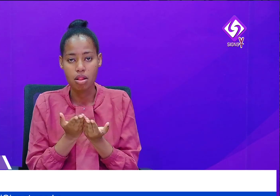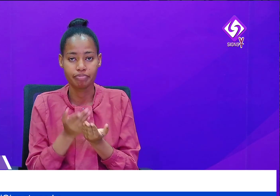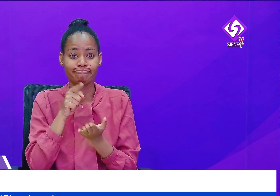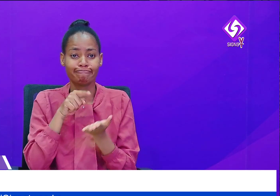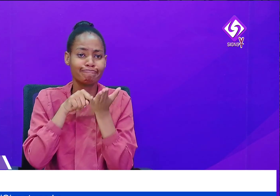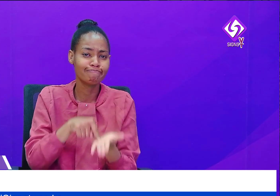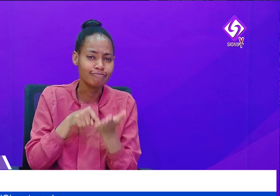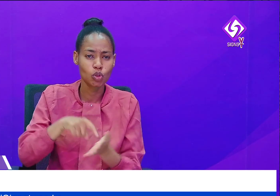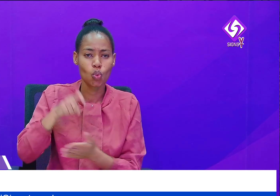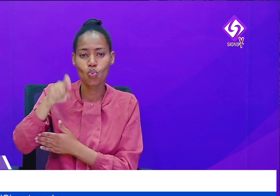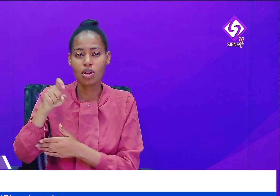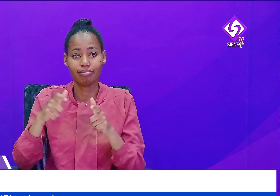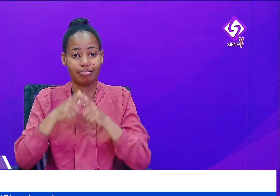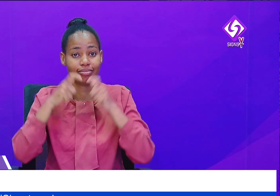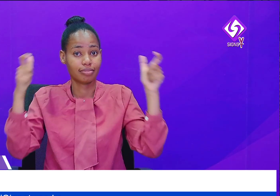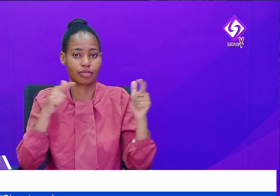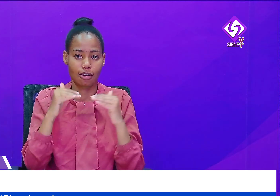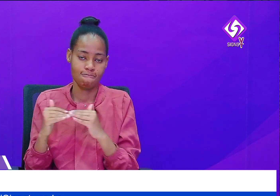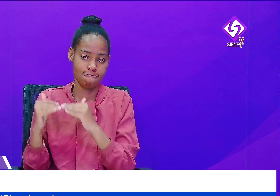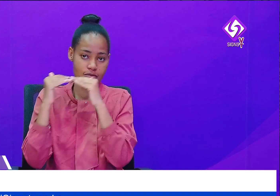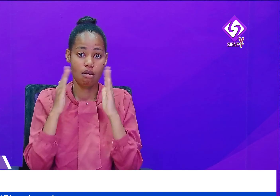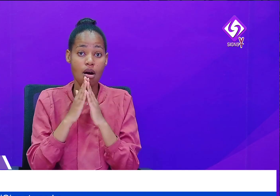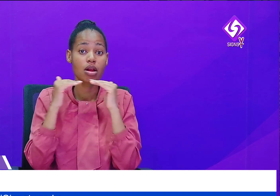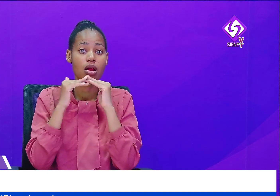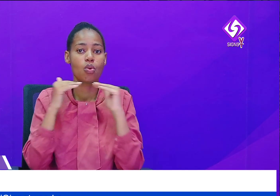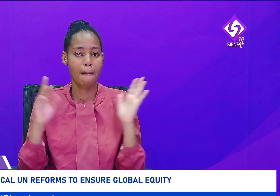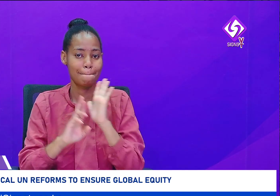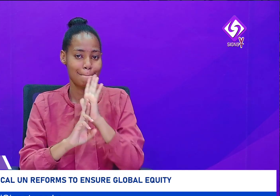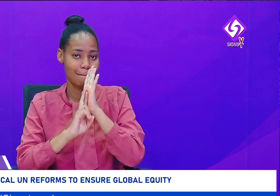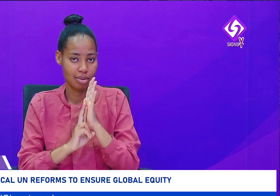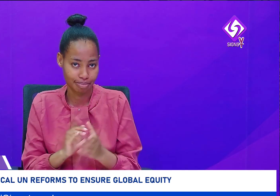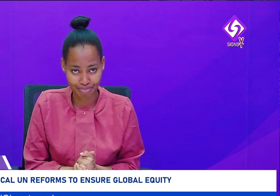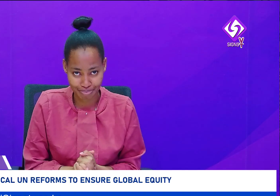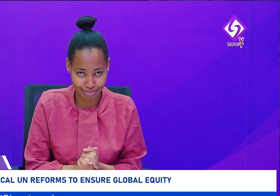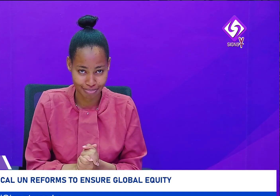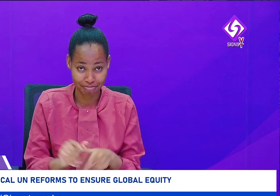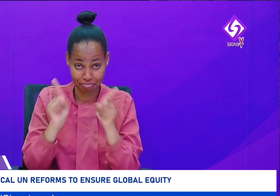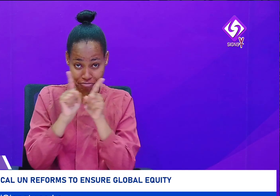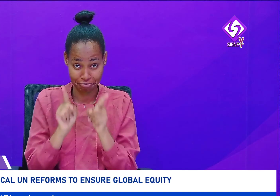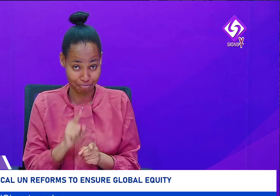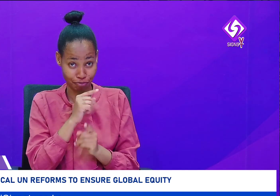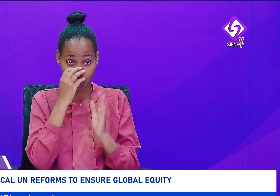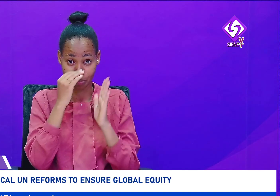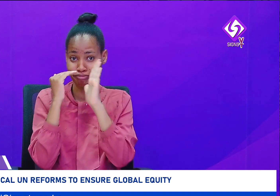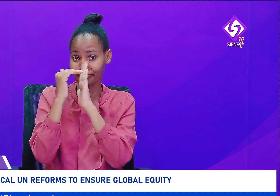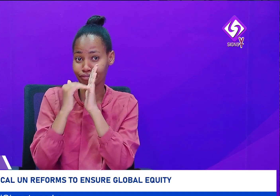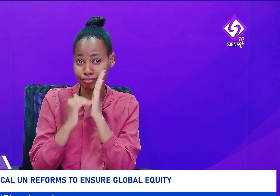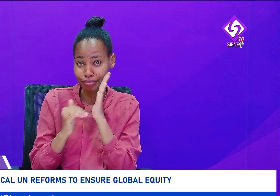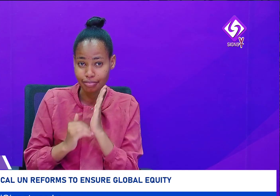for significant reforms within the global body, emphasizing the need for greater democracy and equitable representation.